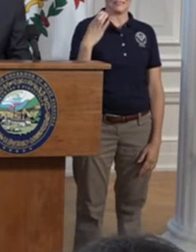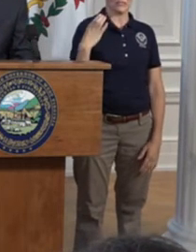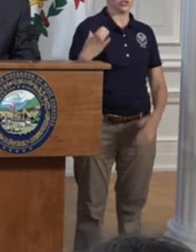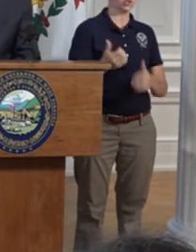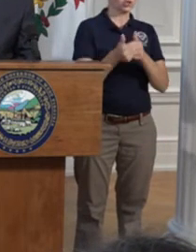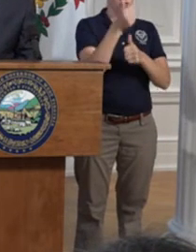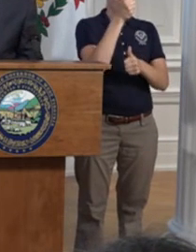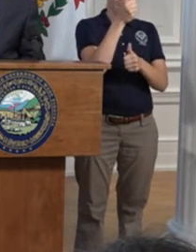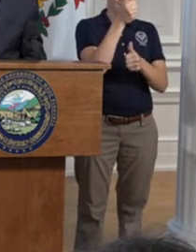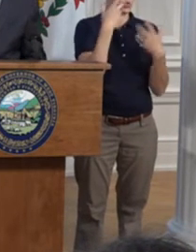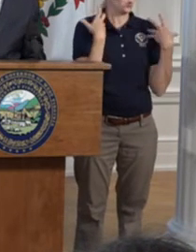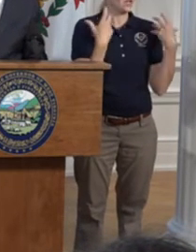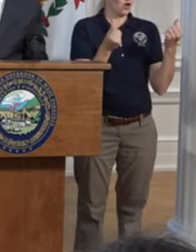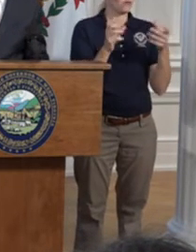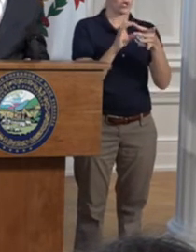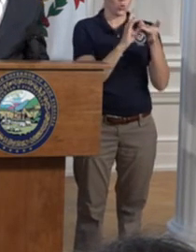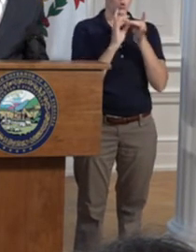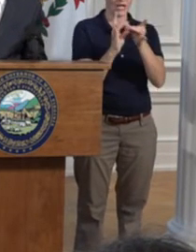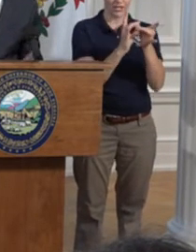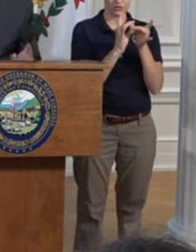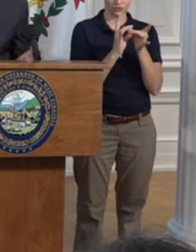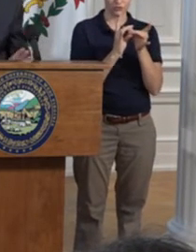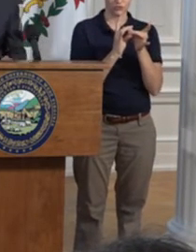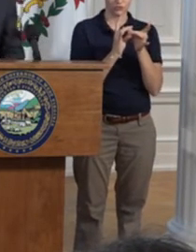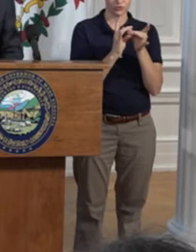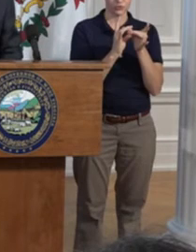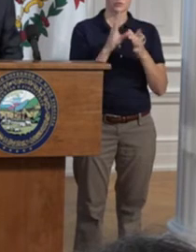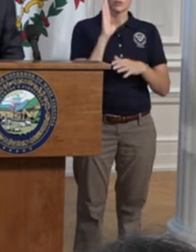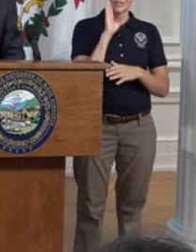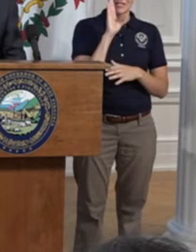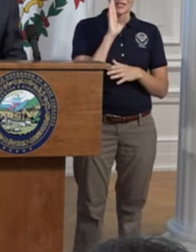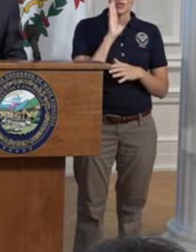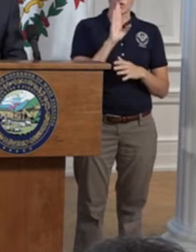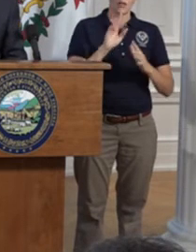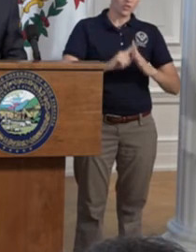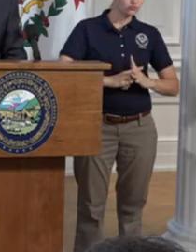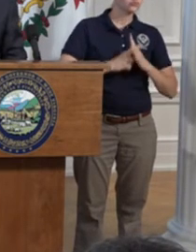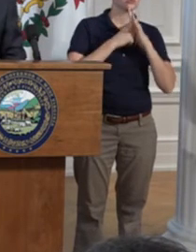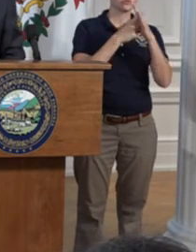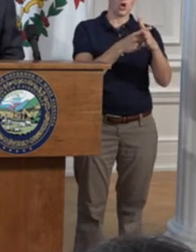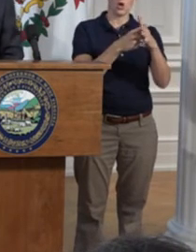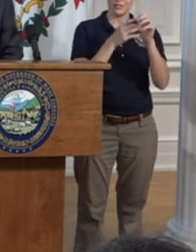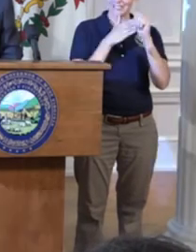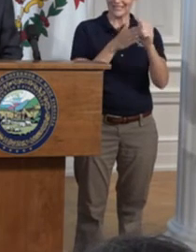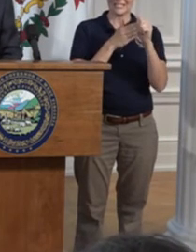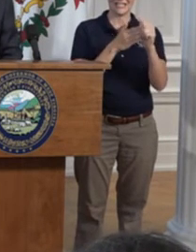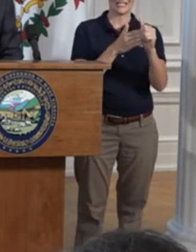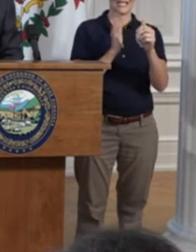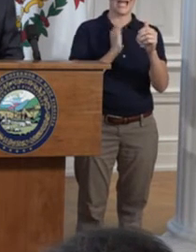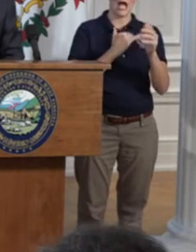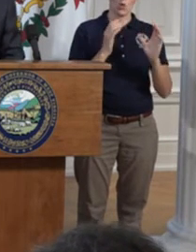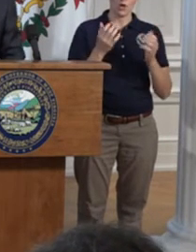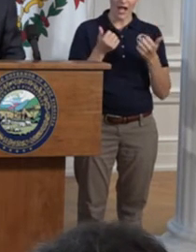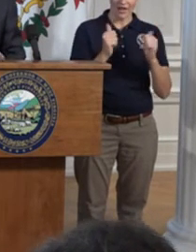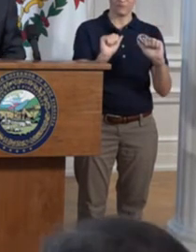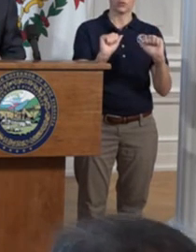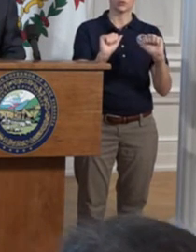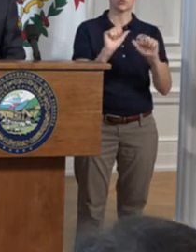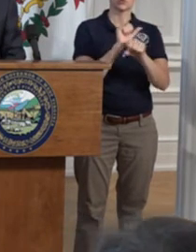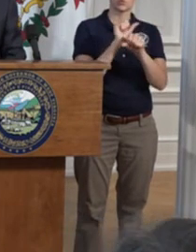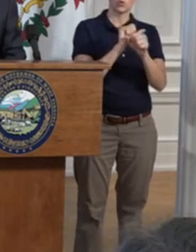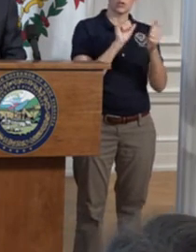Coordinator. In this capacity, he will spearhead our sustained recovery efforts by working closely with FEMA's